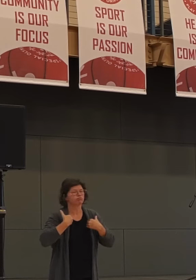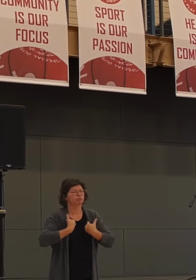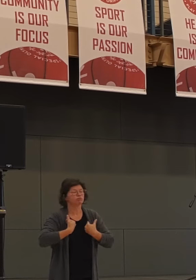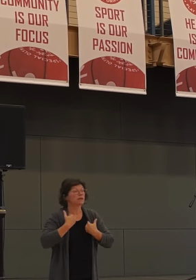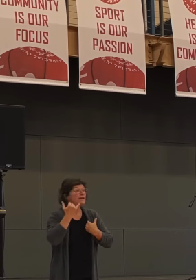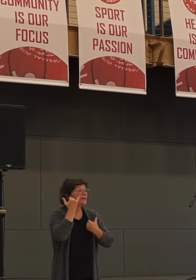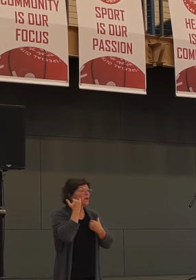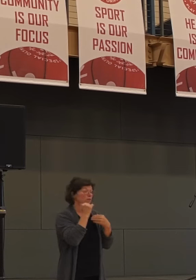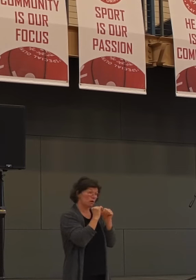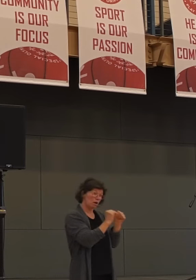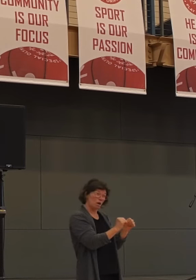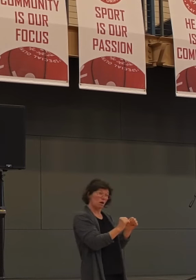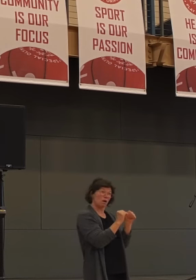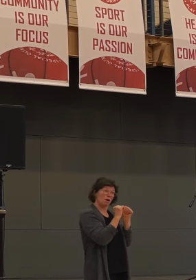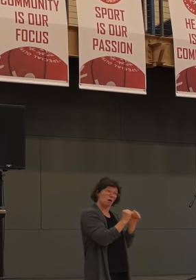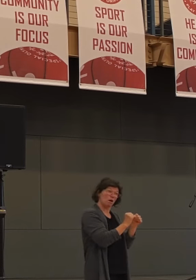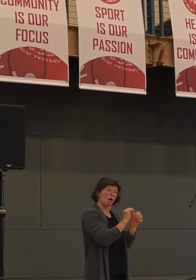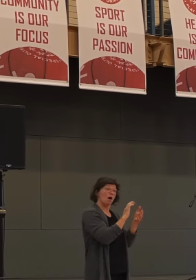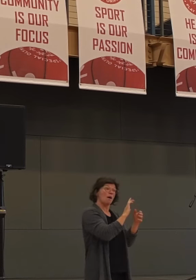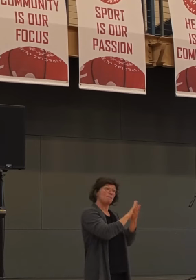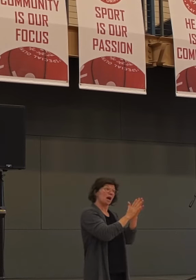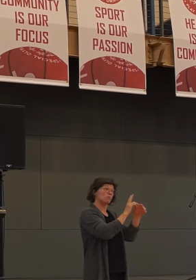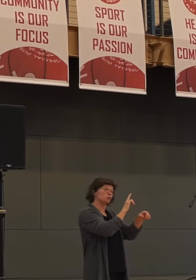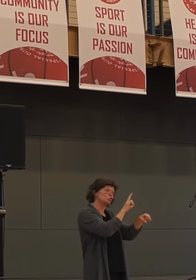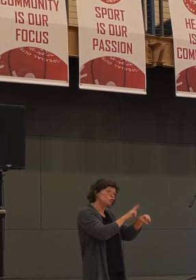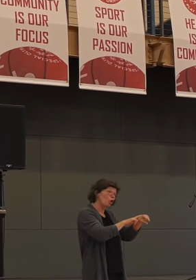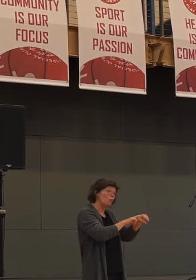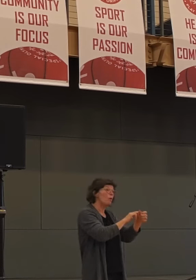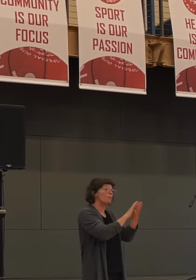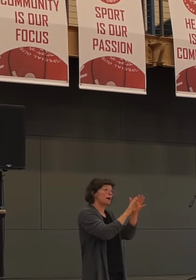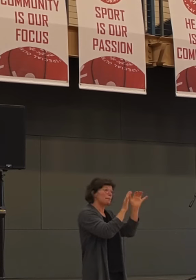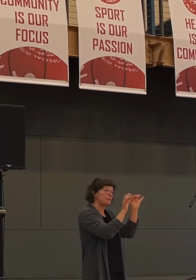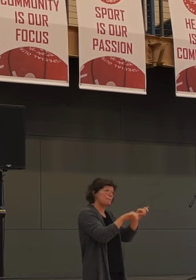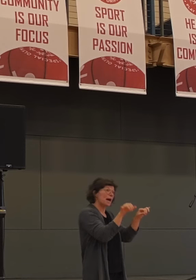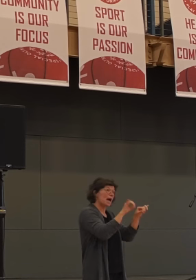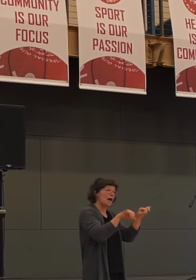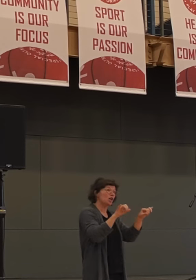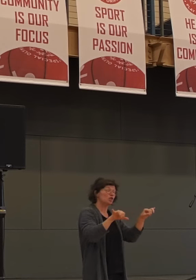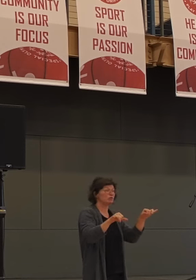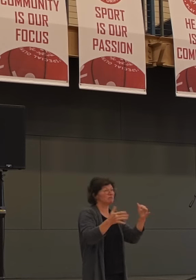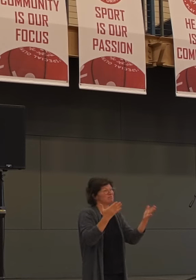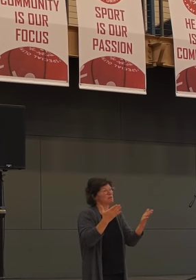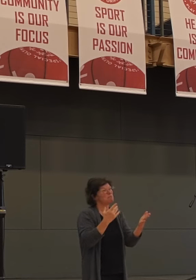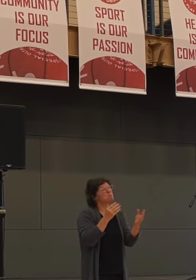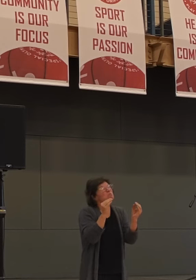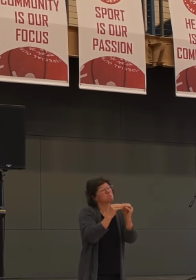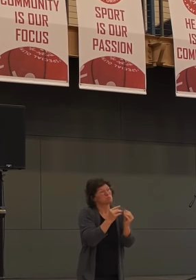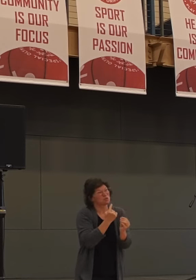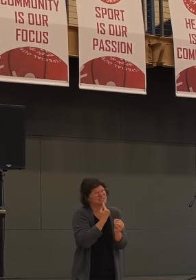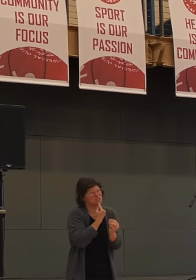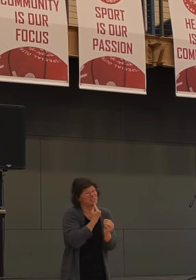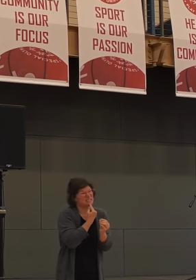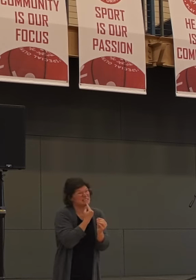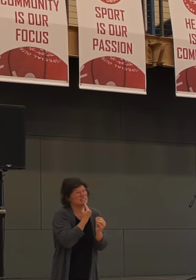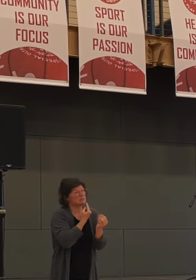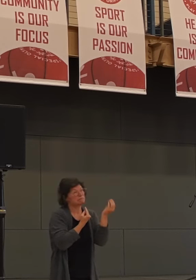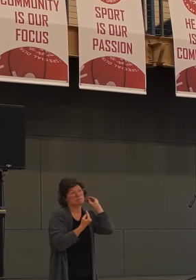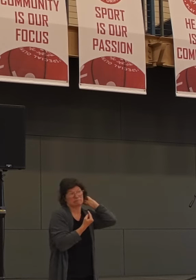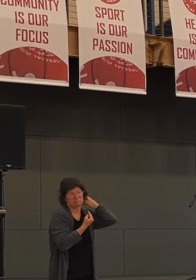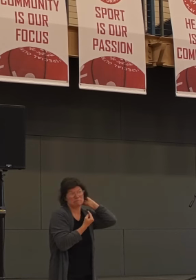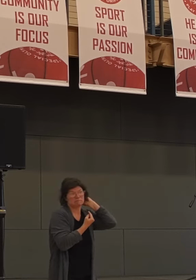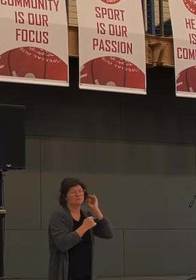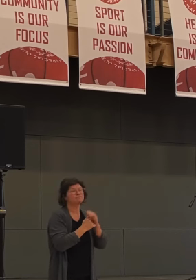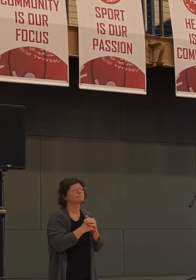a habit, if it starts to become a pattern, it may be something to take note of. Problems